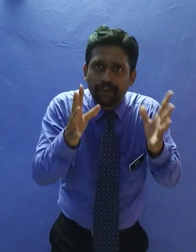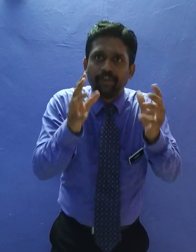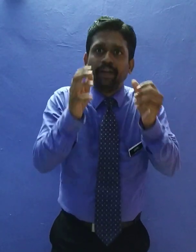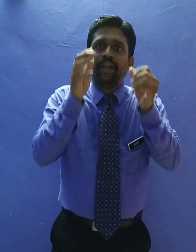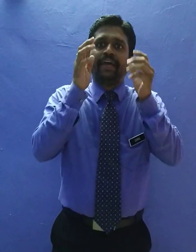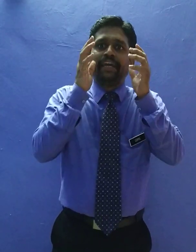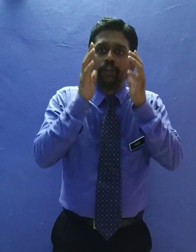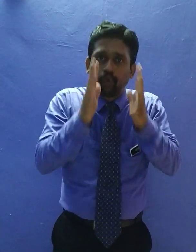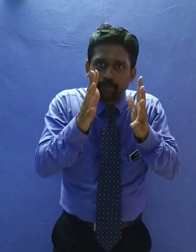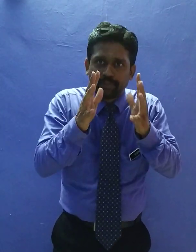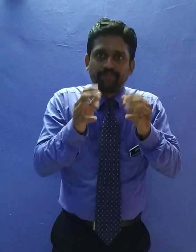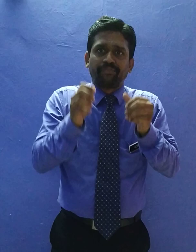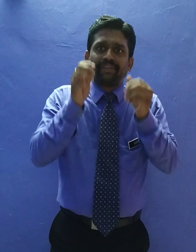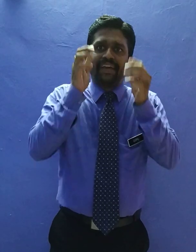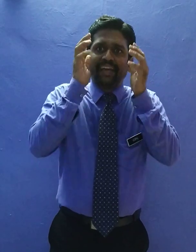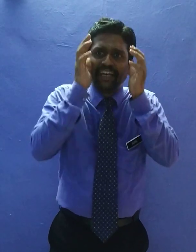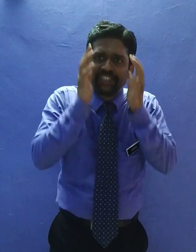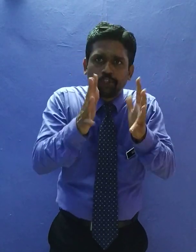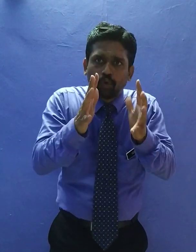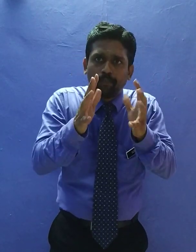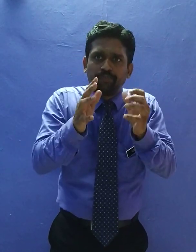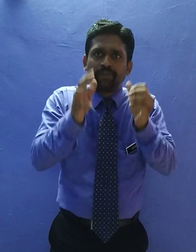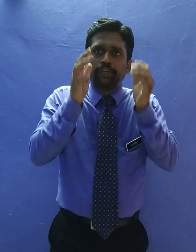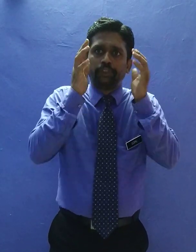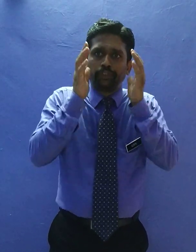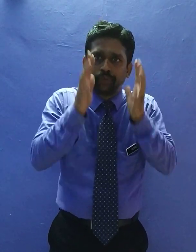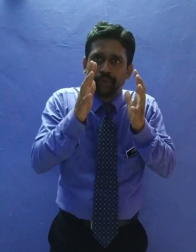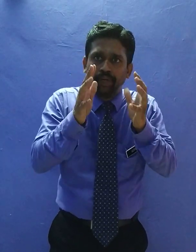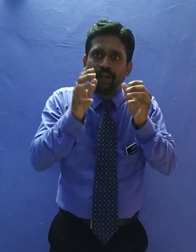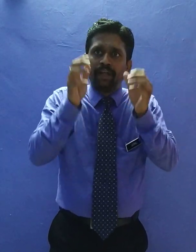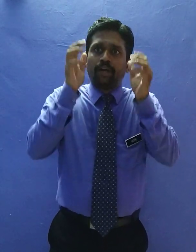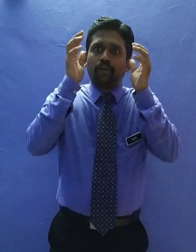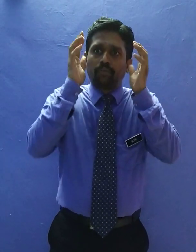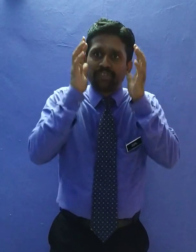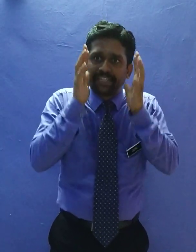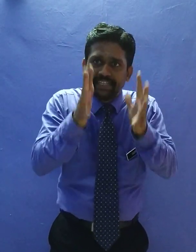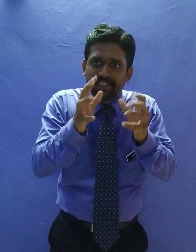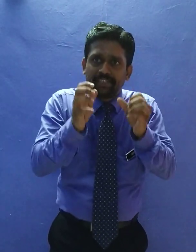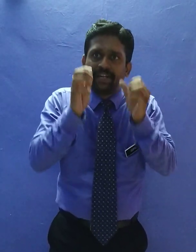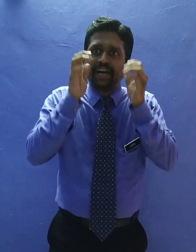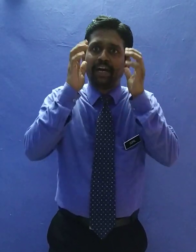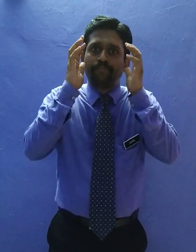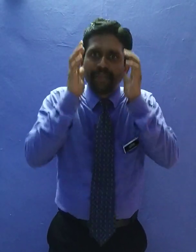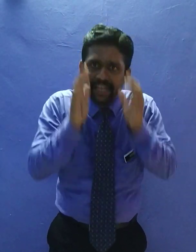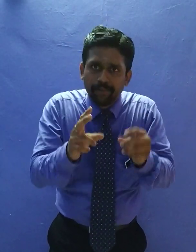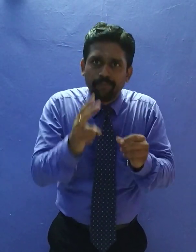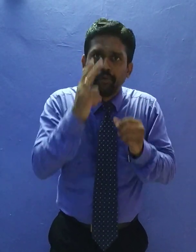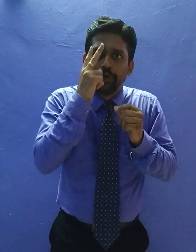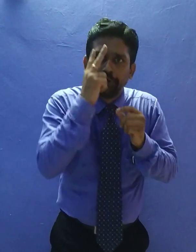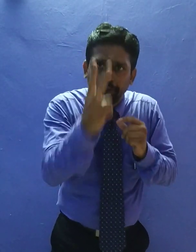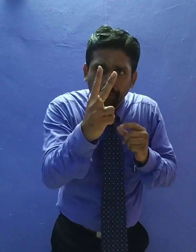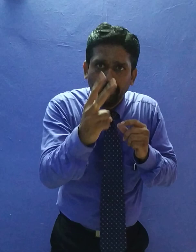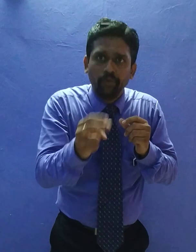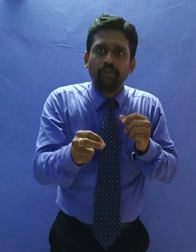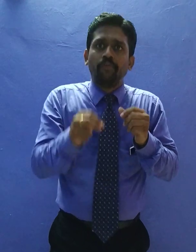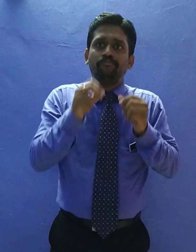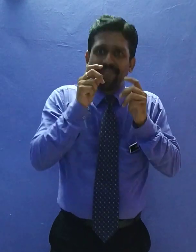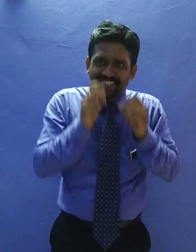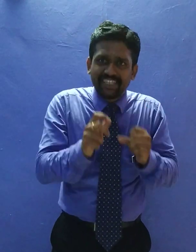level in groups. Each group should consist a minimum 2,